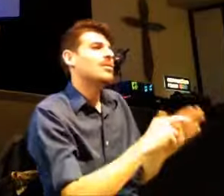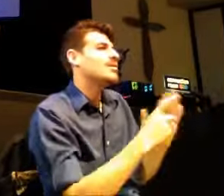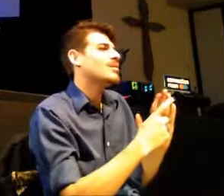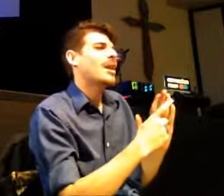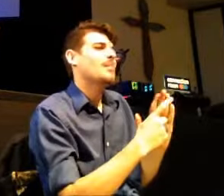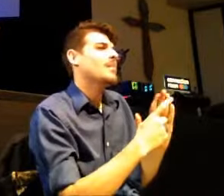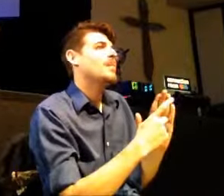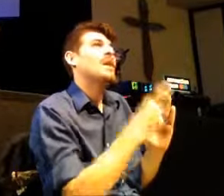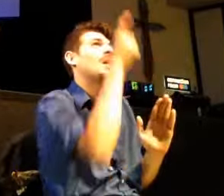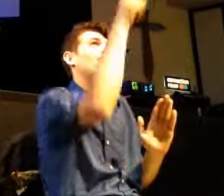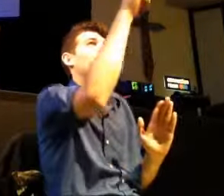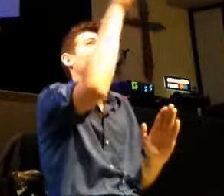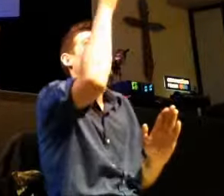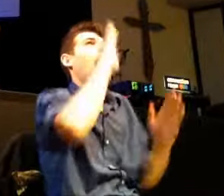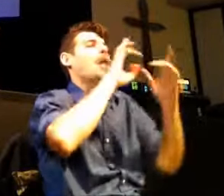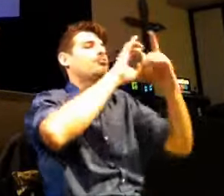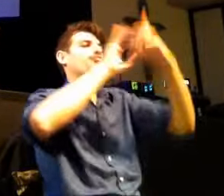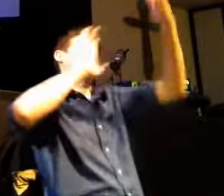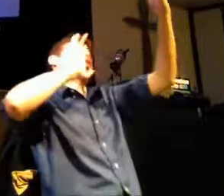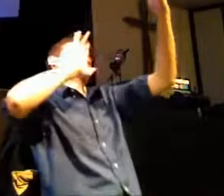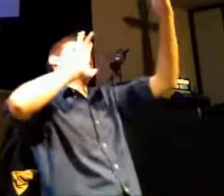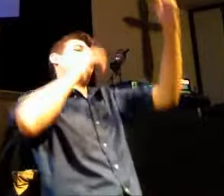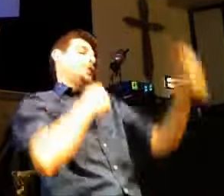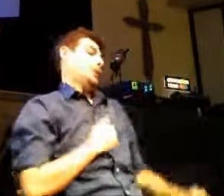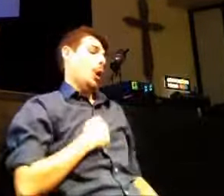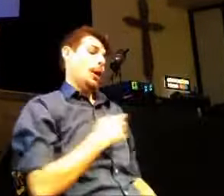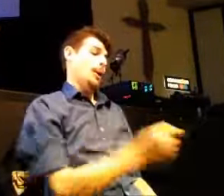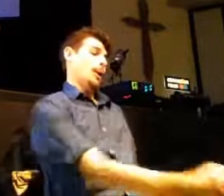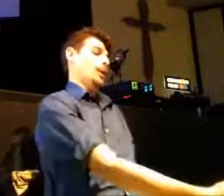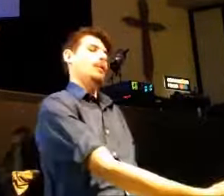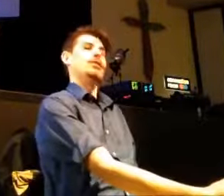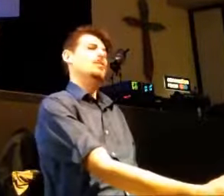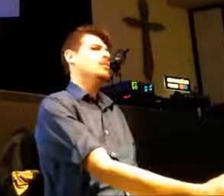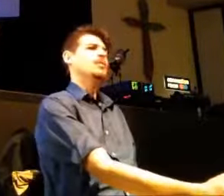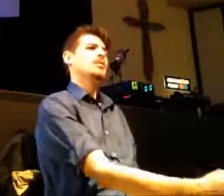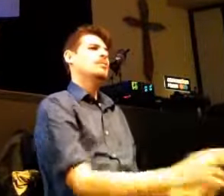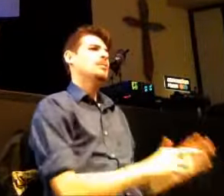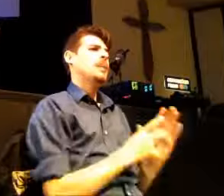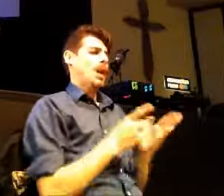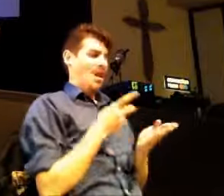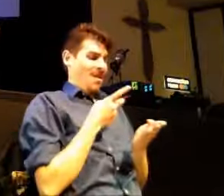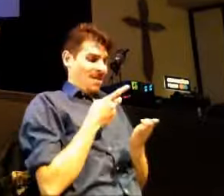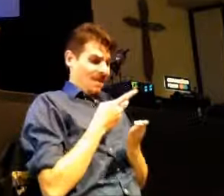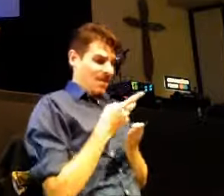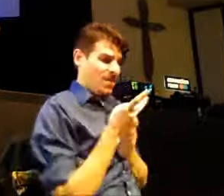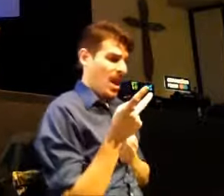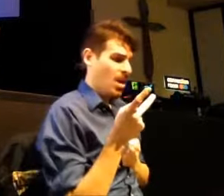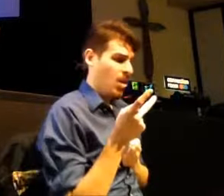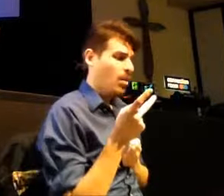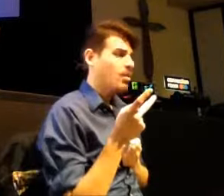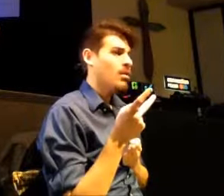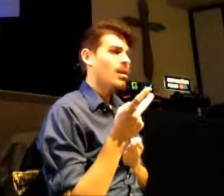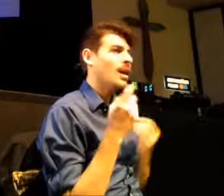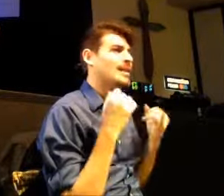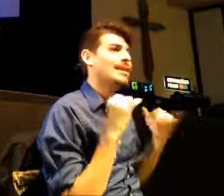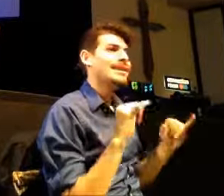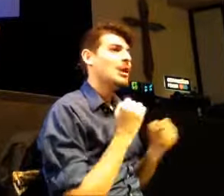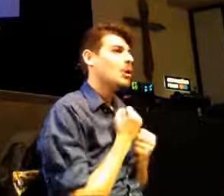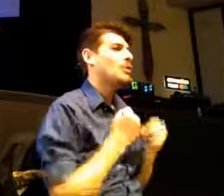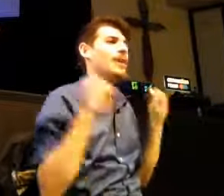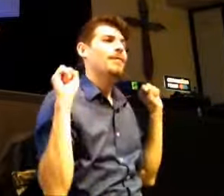God in that moment. And that faith and that rescue is something that 11 other guys in the boat never get